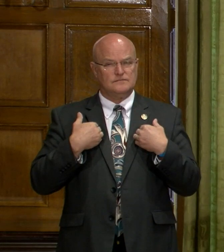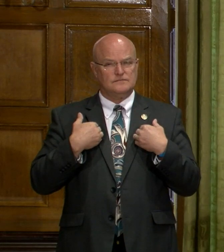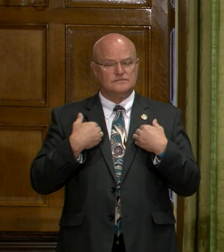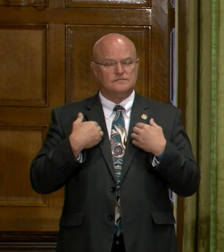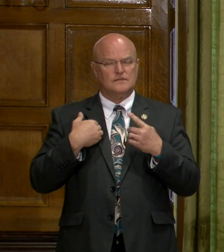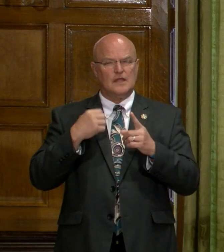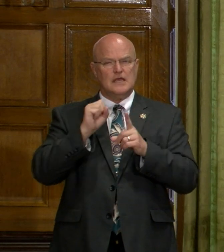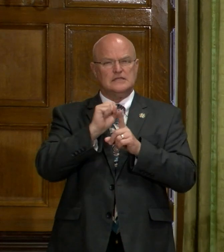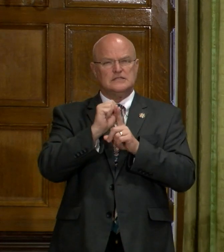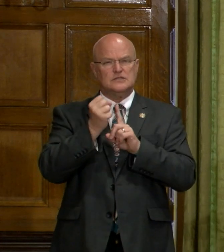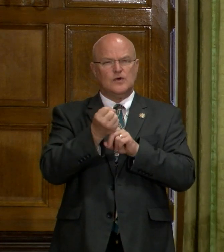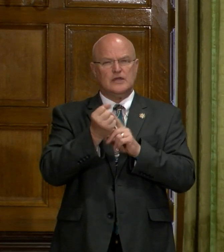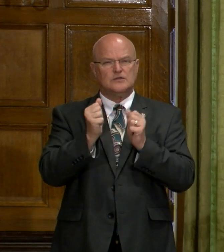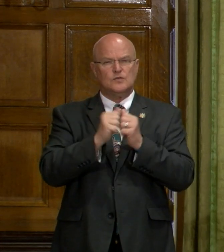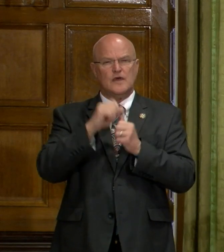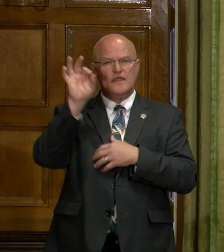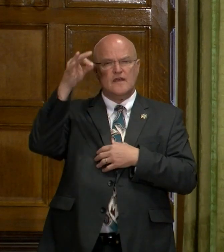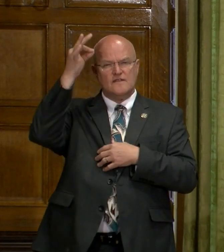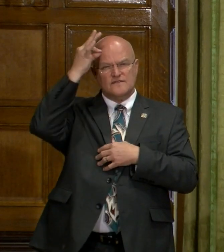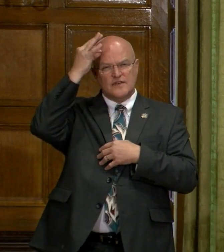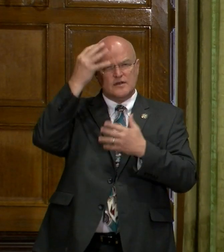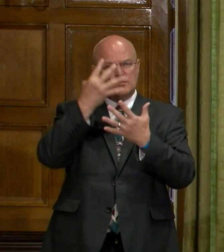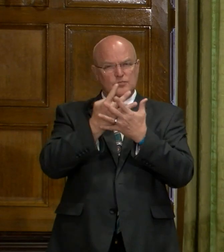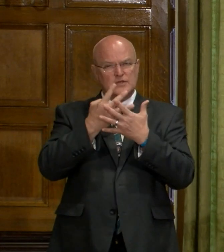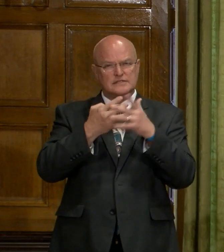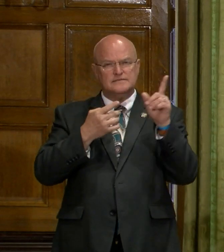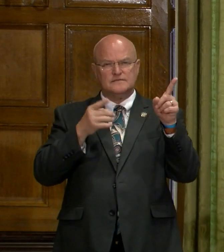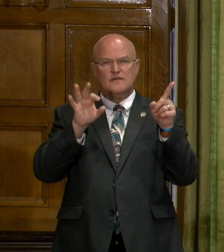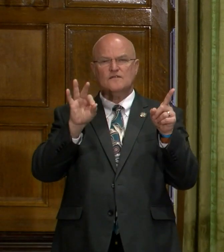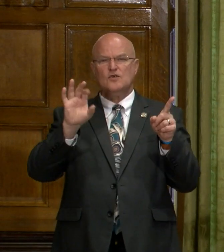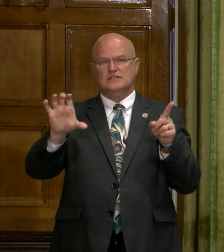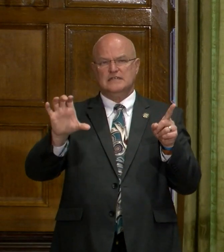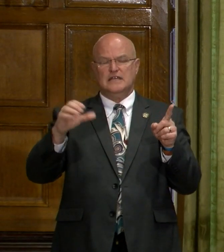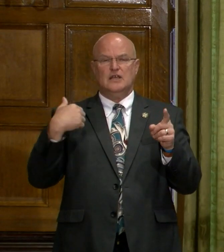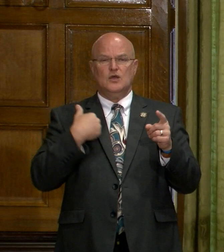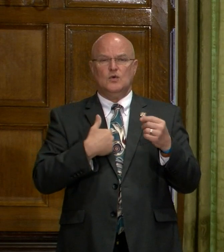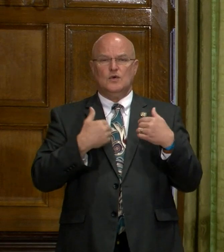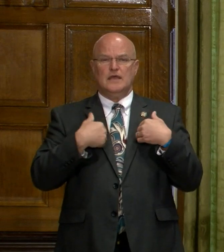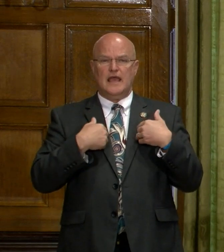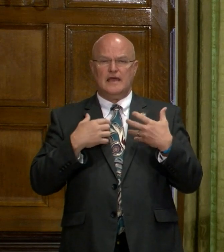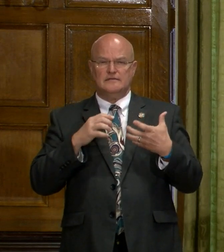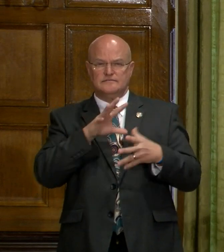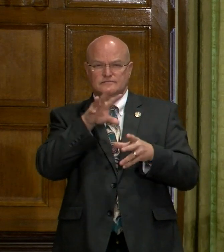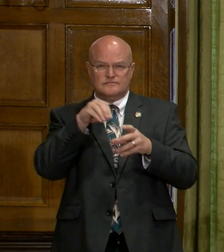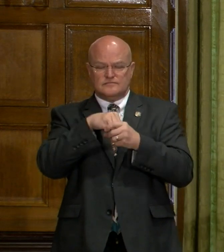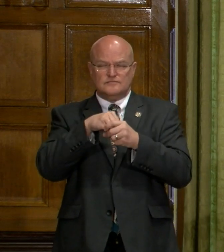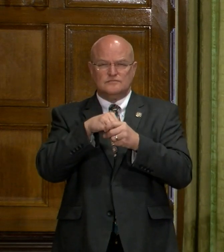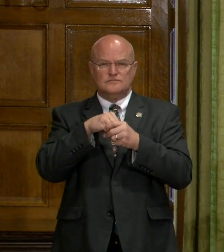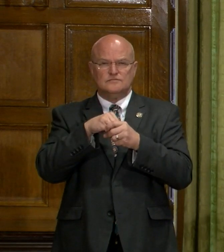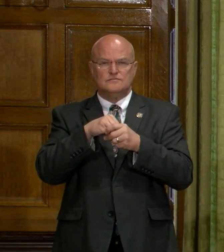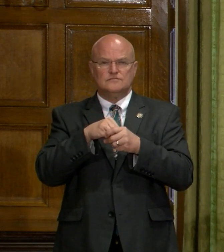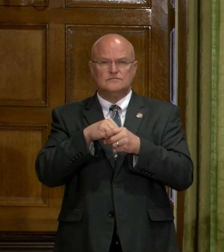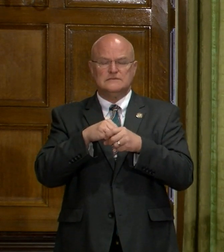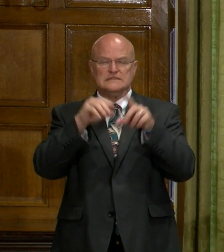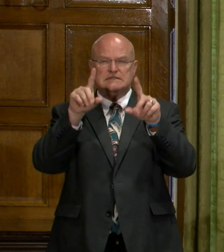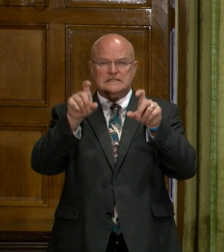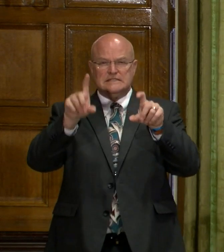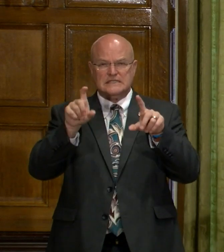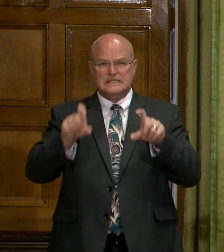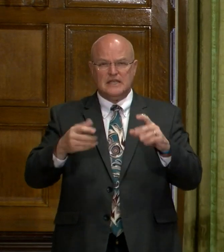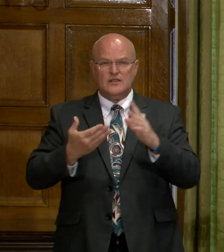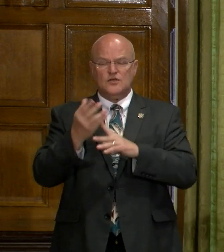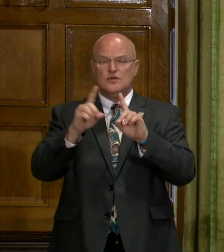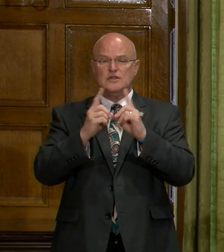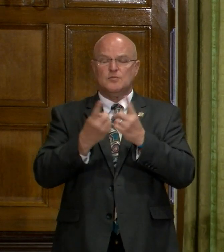situation in the Federal Correctional Institute in Forest City in which we have been engaged in significant testing through